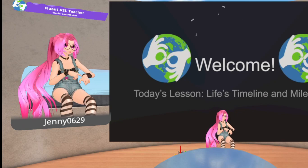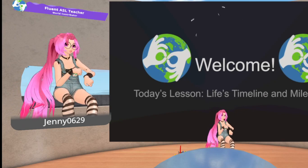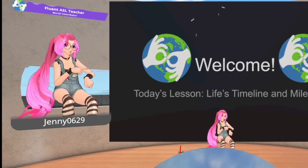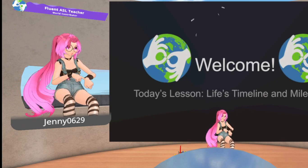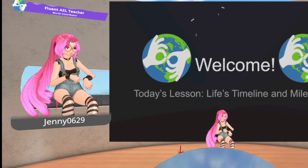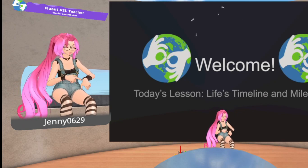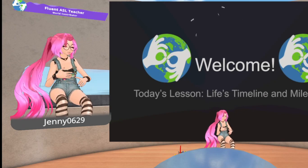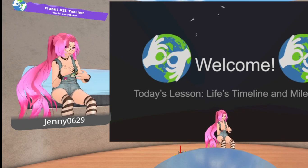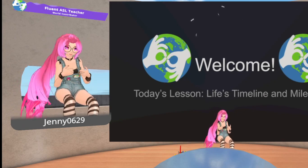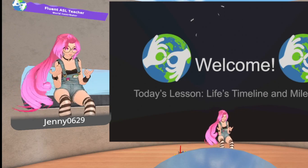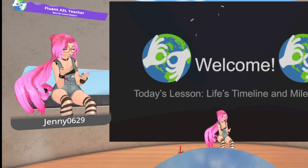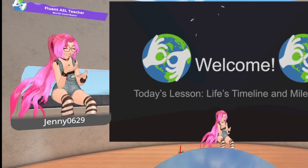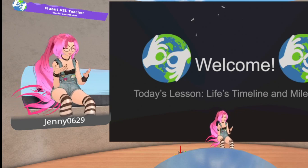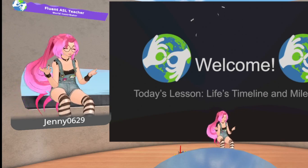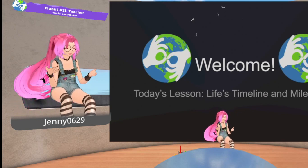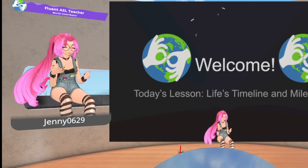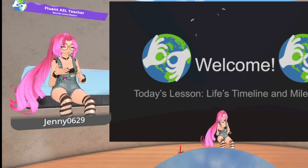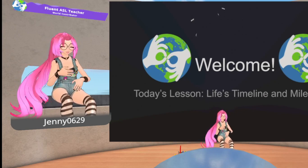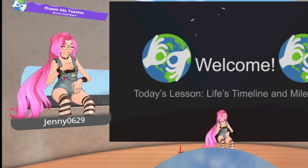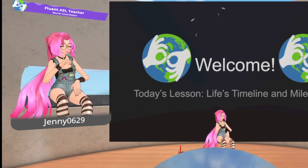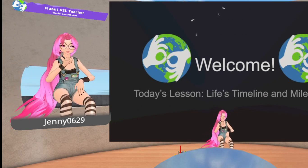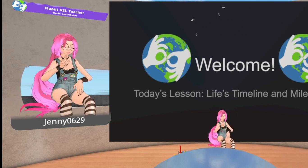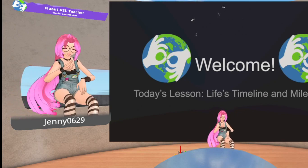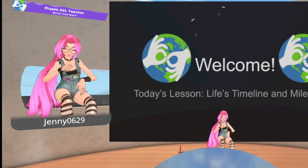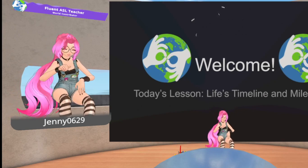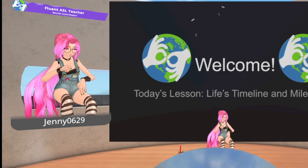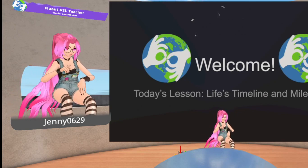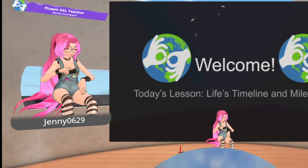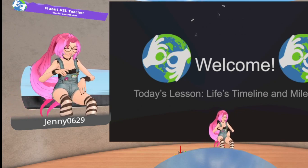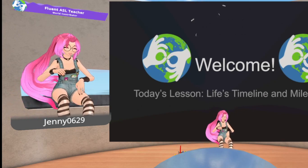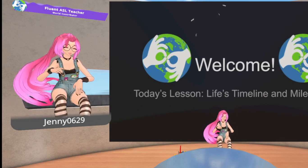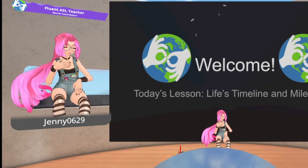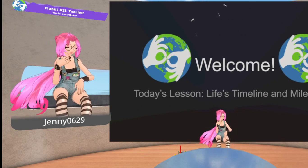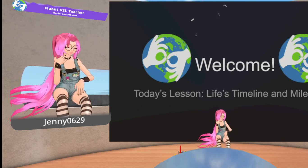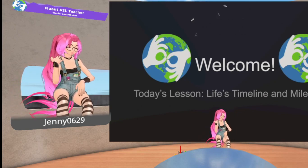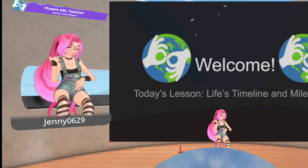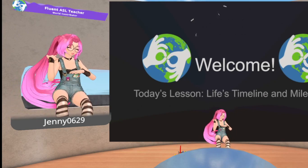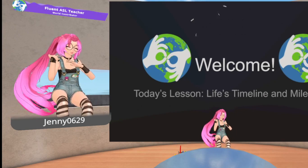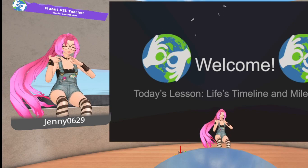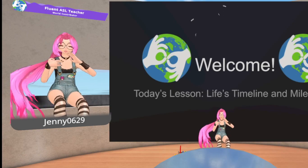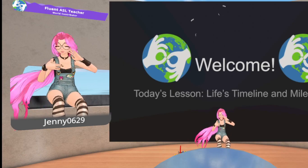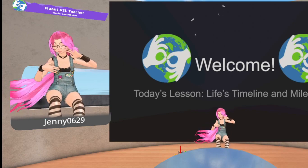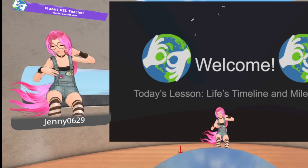smell, how long it lasted, everything. You just don't want to ask, okay?